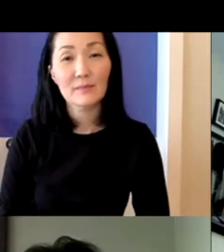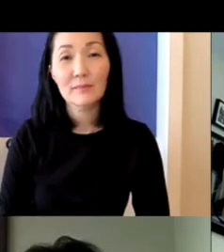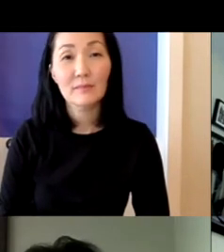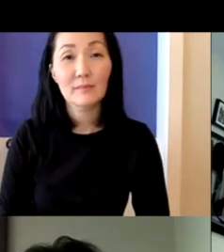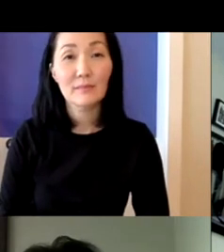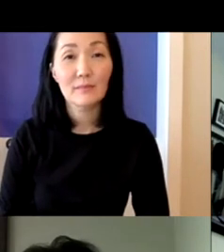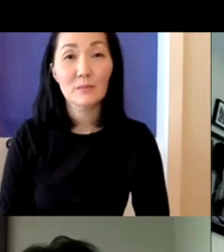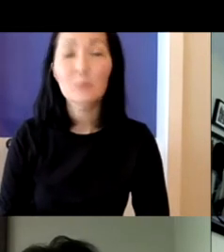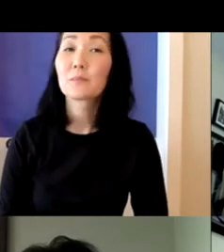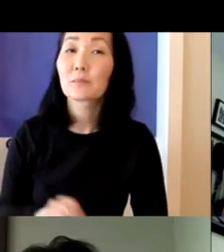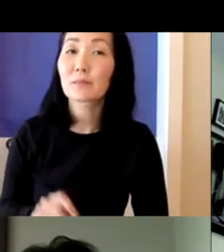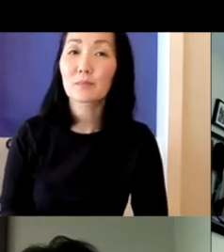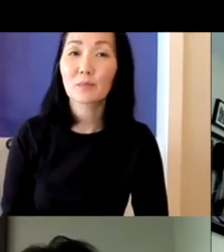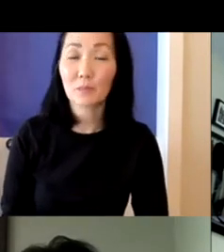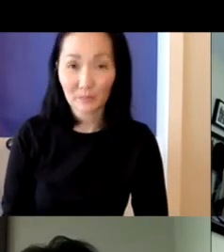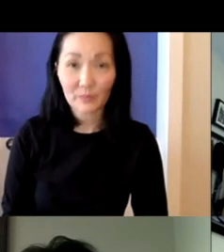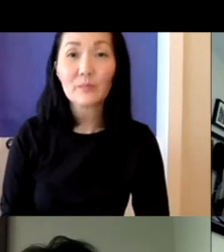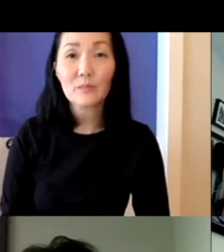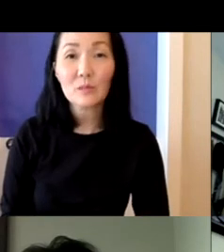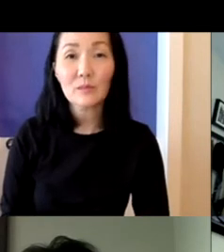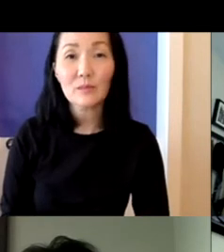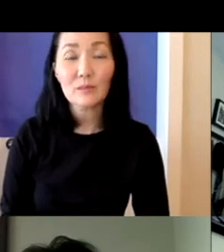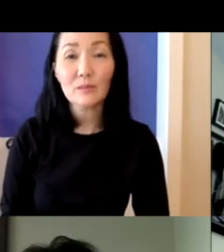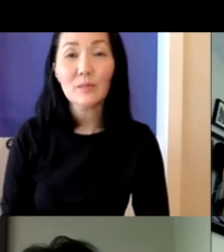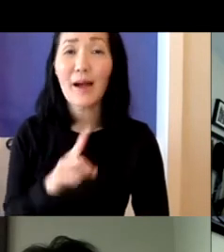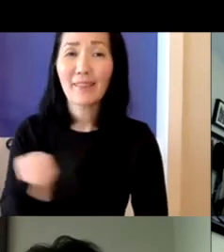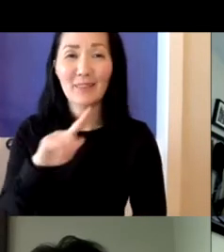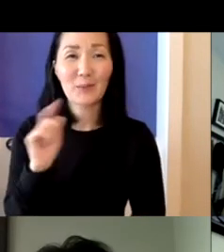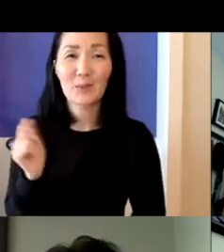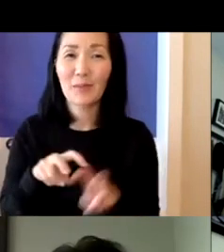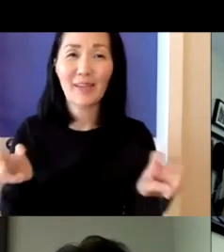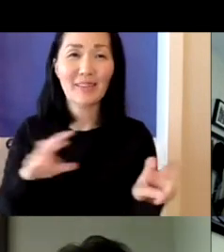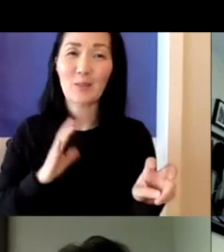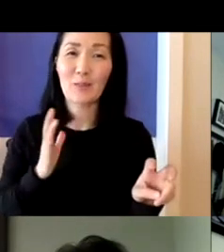Okay, I think we have a polite crew. I think there are a lot of invitations